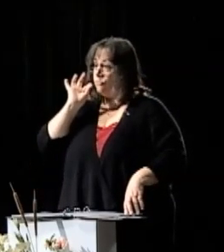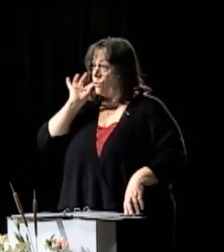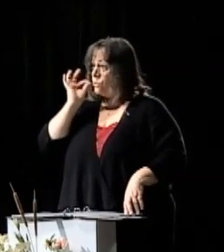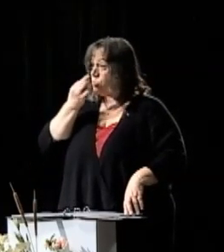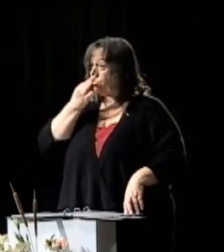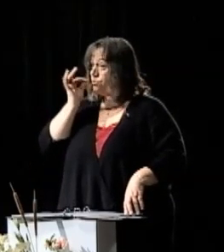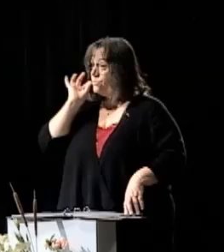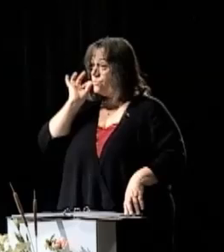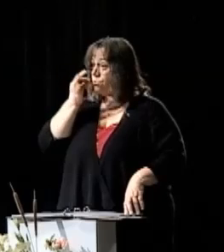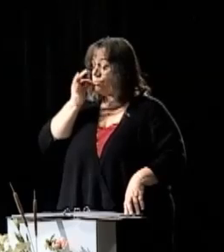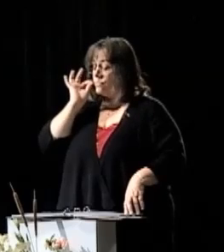Fruit.